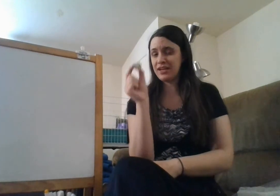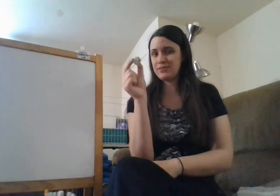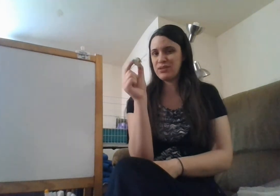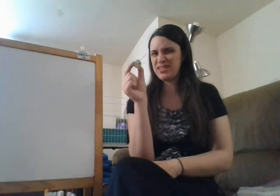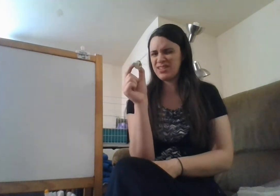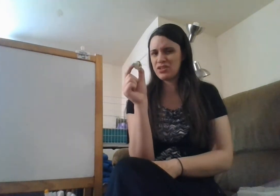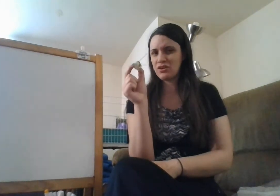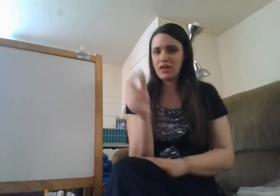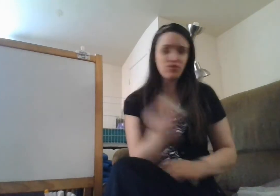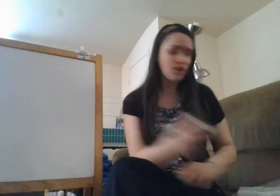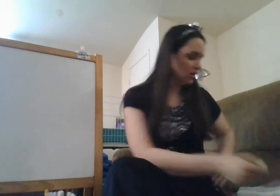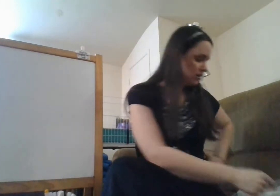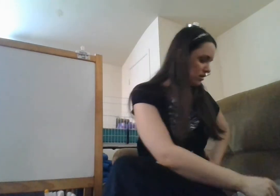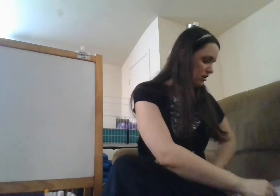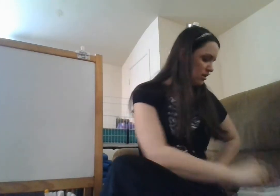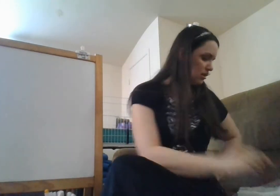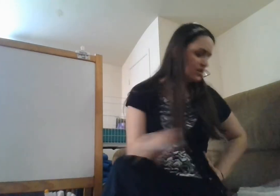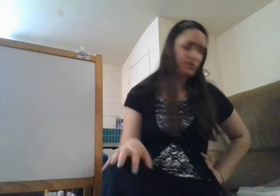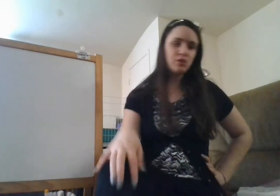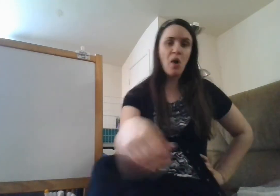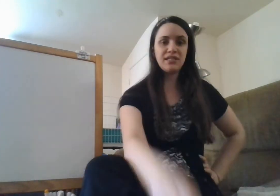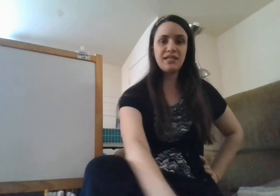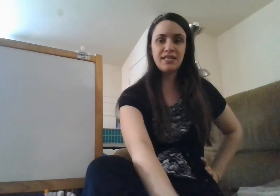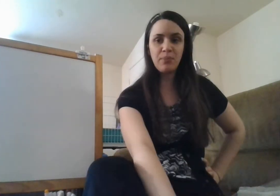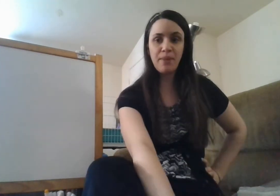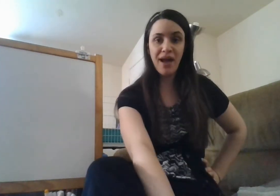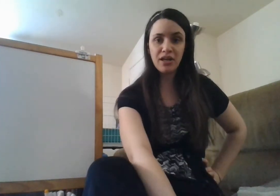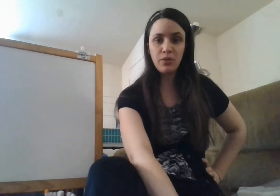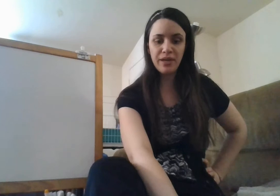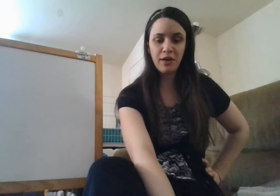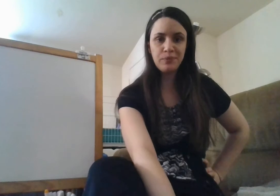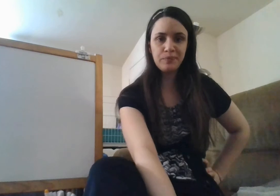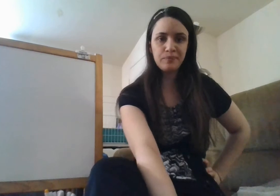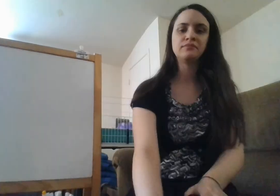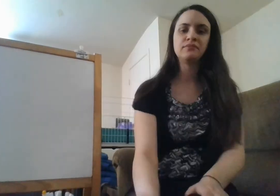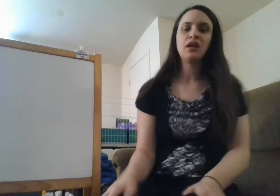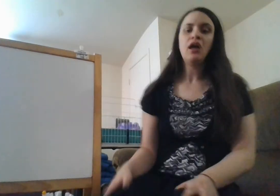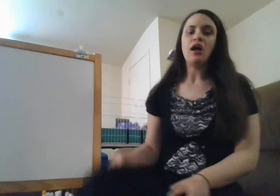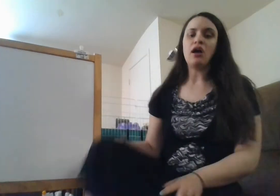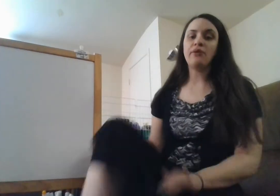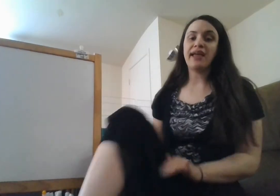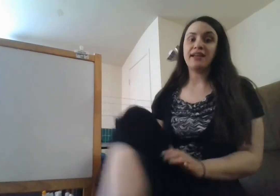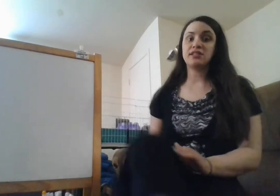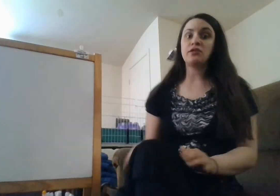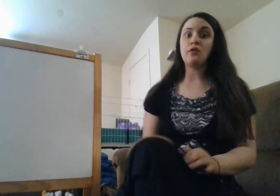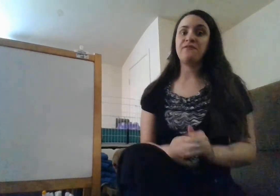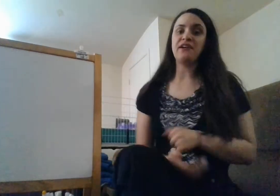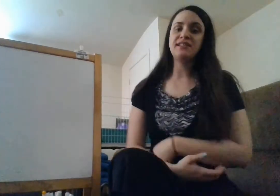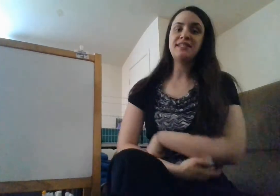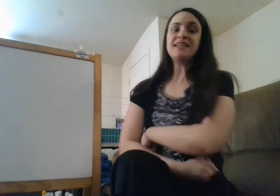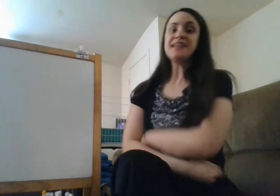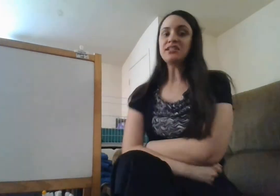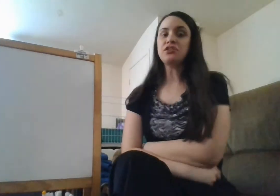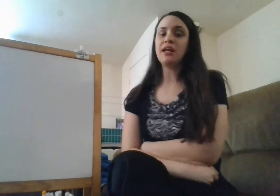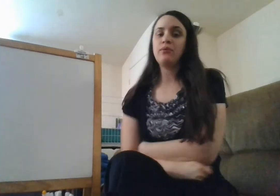because we see it's starting to get there. Let me just pause this and put it back in the window. Okay, so friends, yesterday we